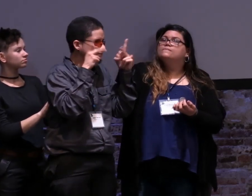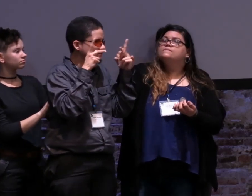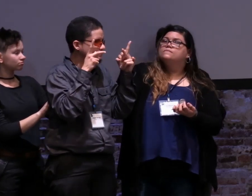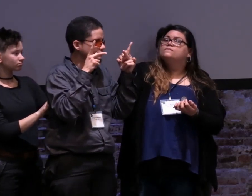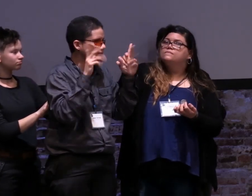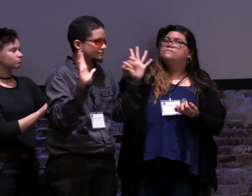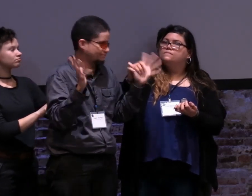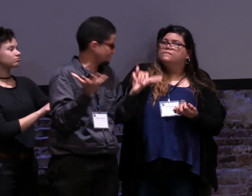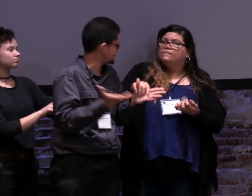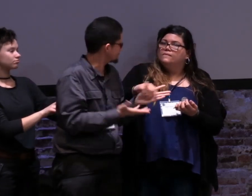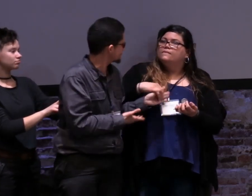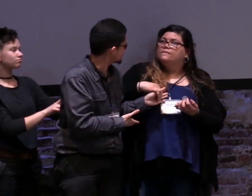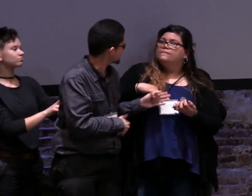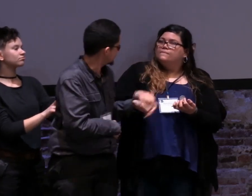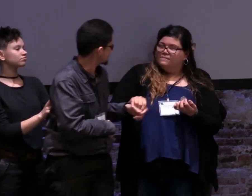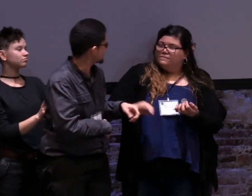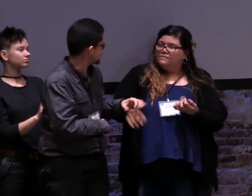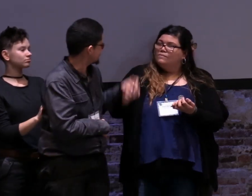That is the philosophy we use as we bring it to theater.